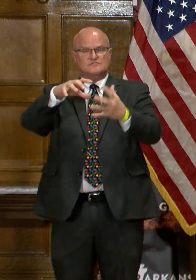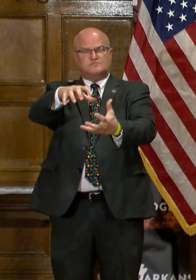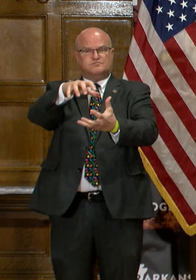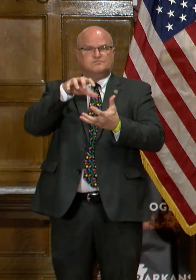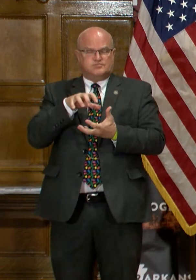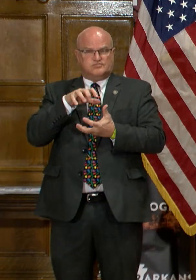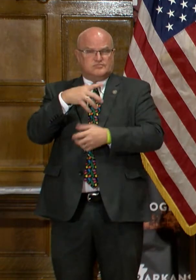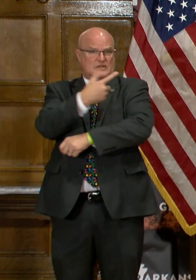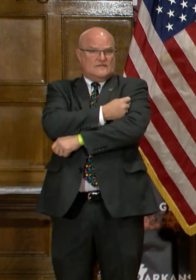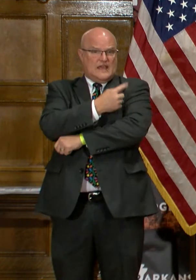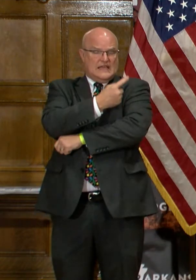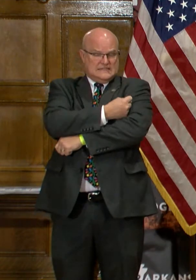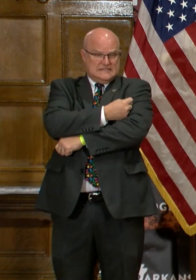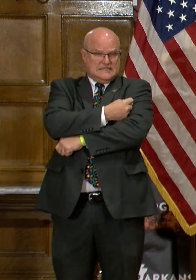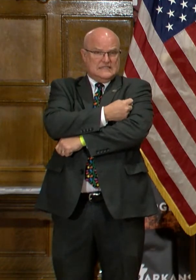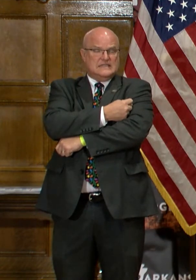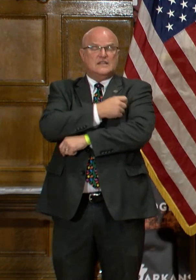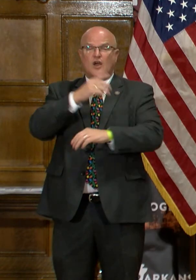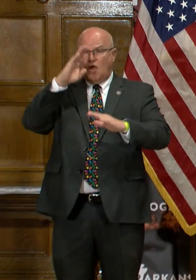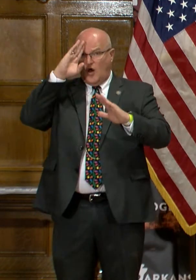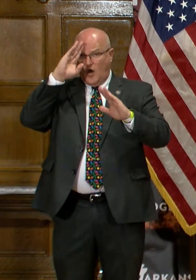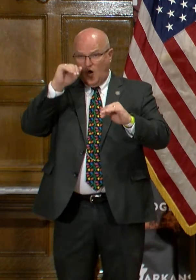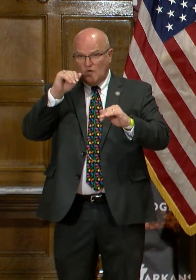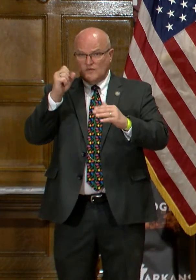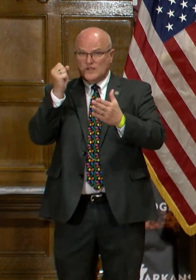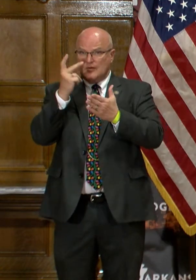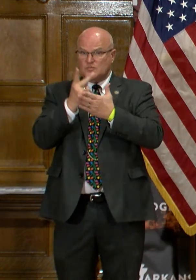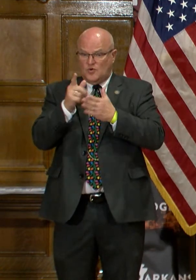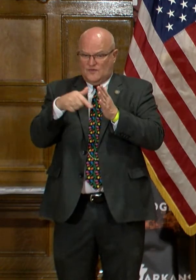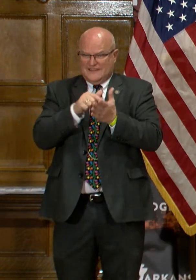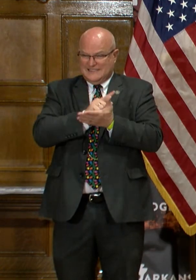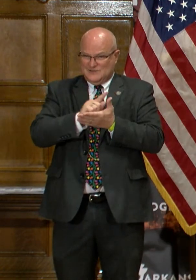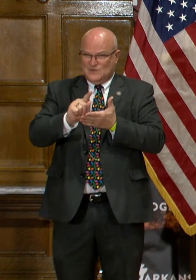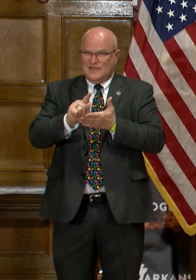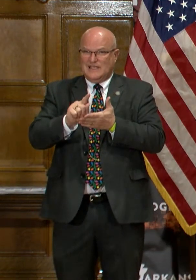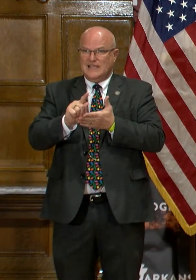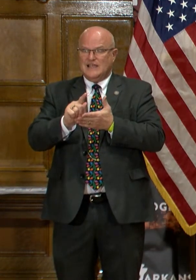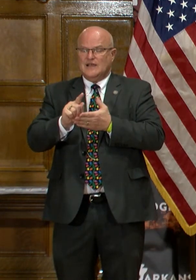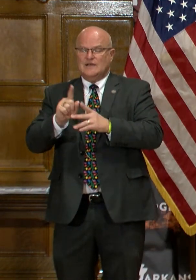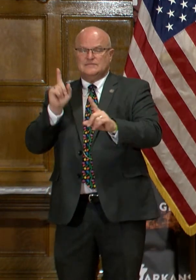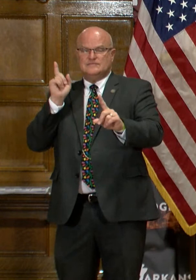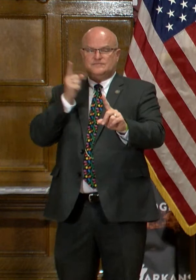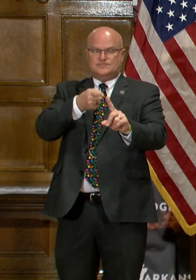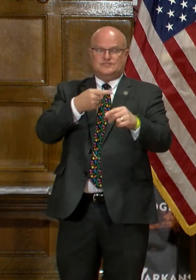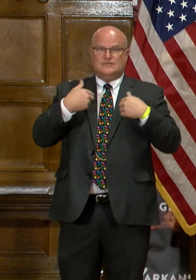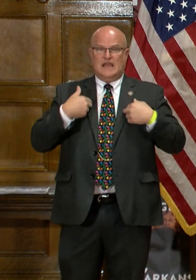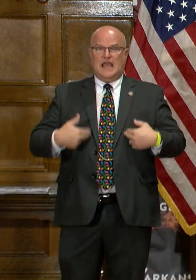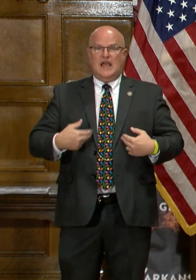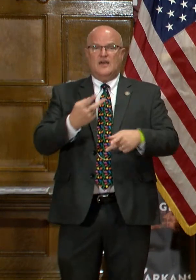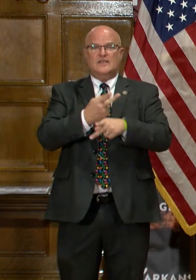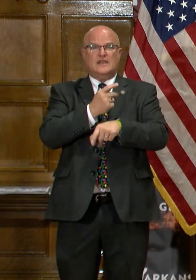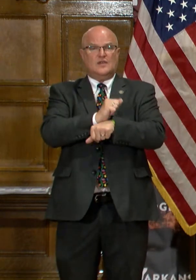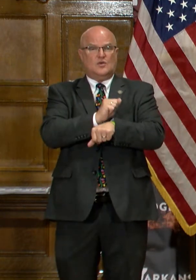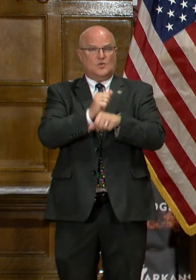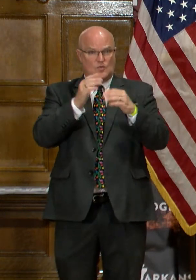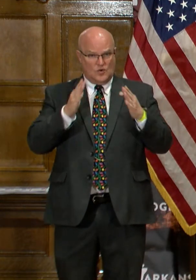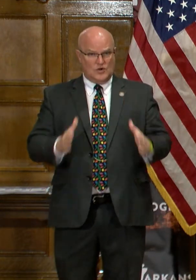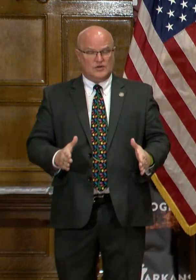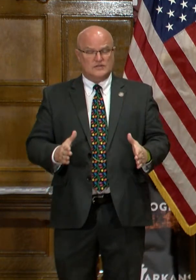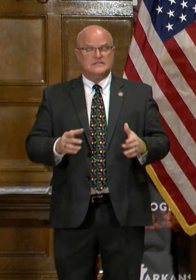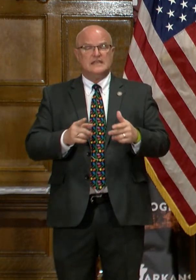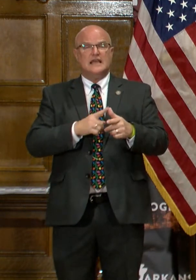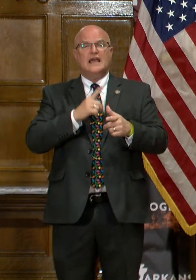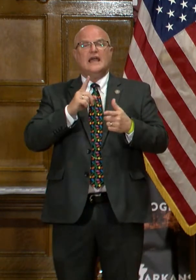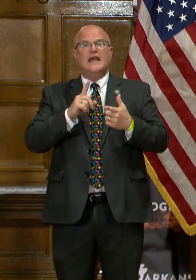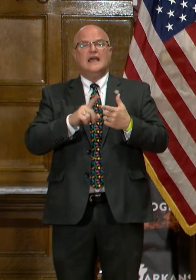the vaccine, which hopefully will be approved this week, will go to our healthcare workers. And then